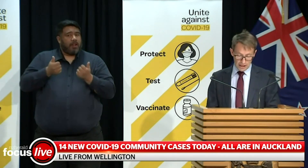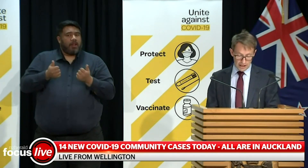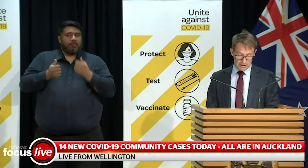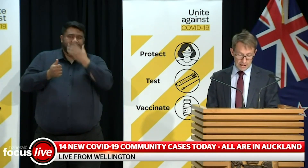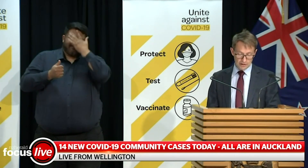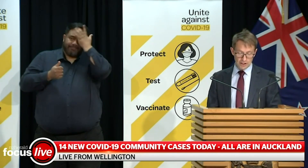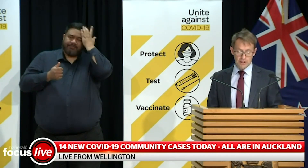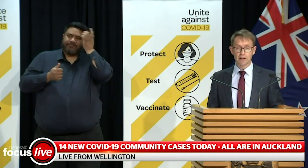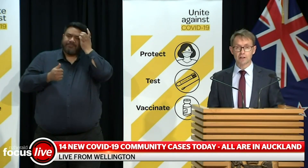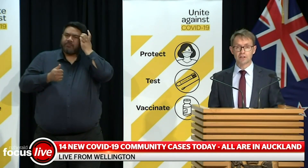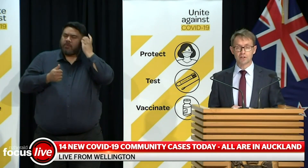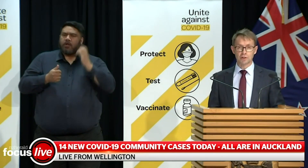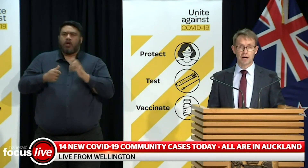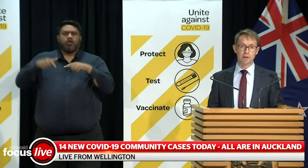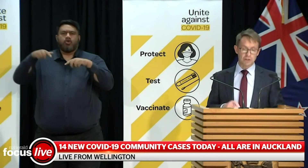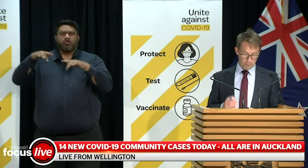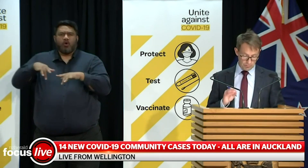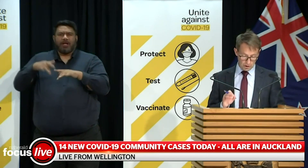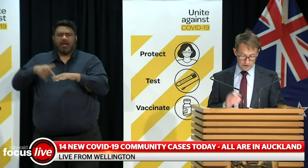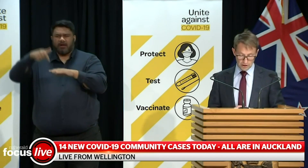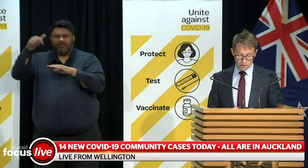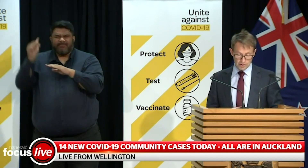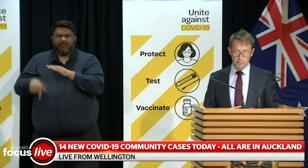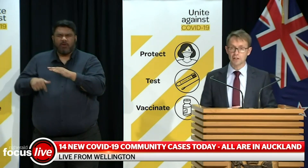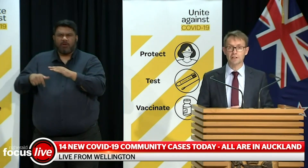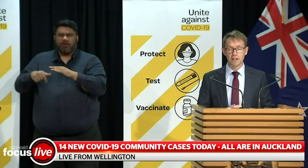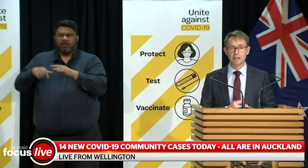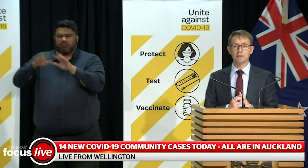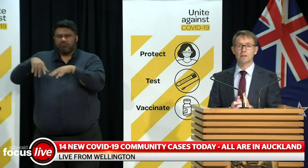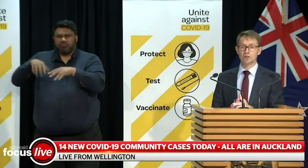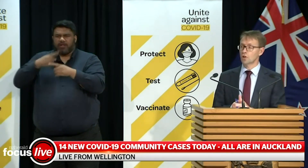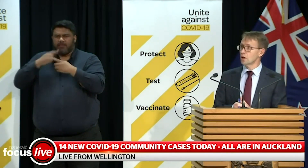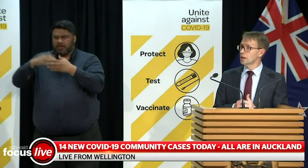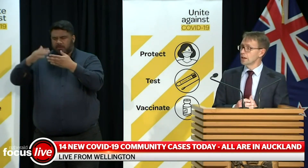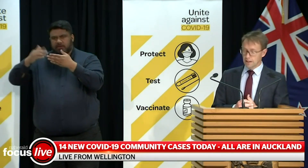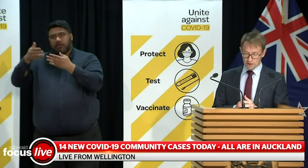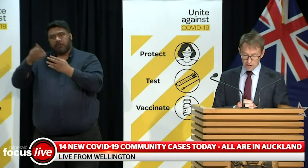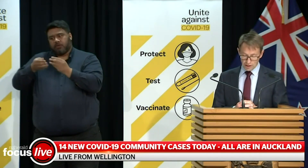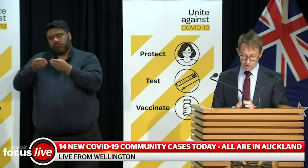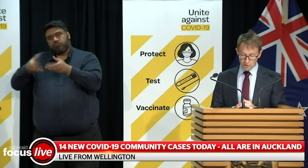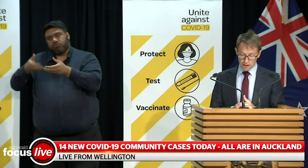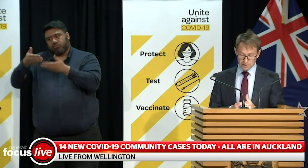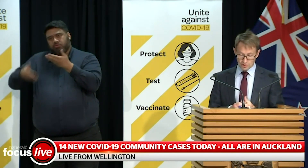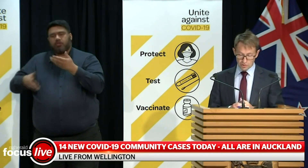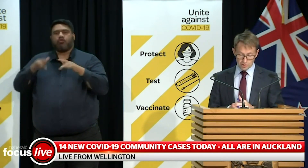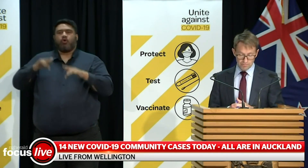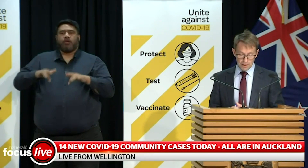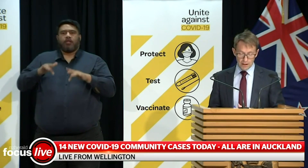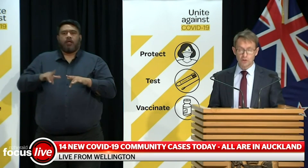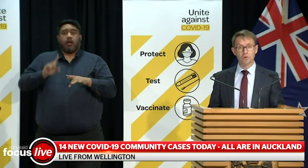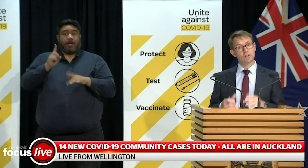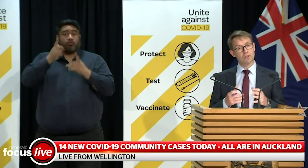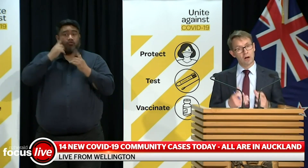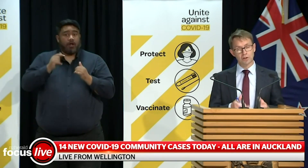limited and the detail is still to come, it is promising news. It was undertaken, this trial, in around 2,000